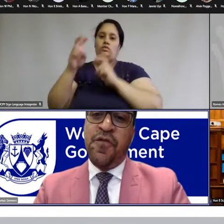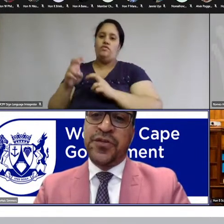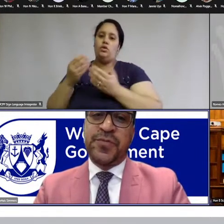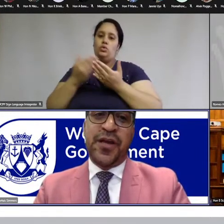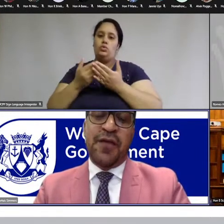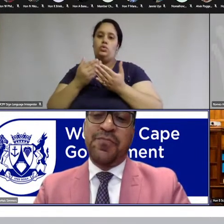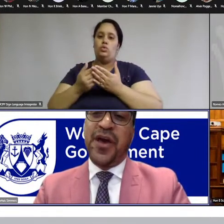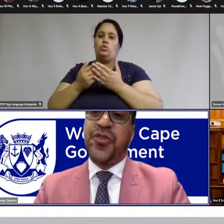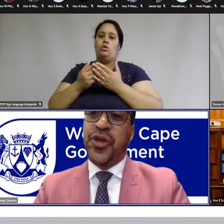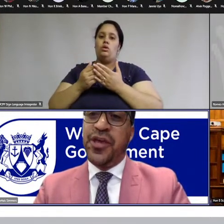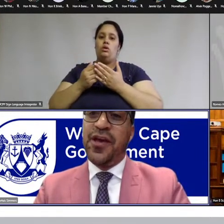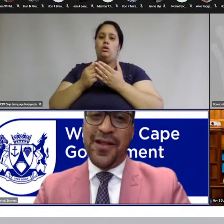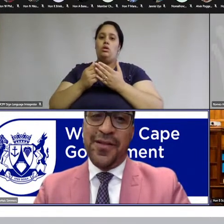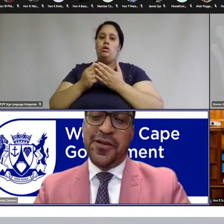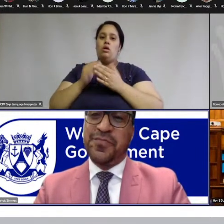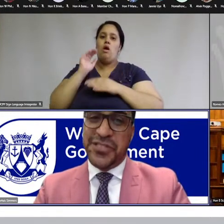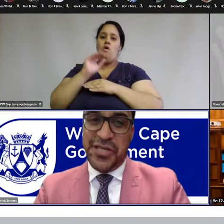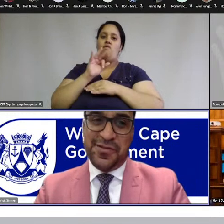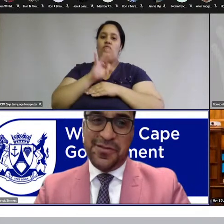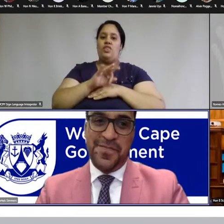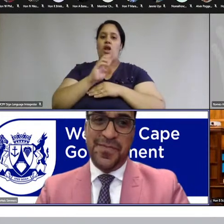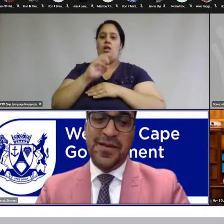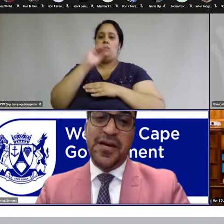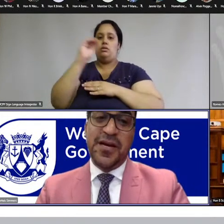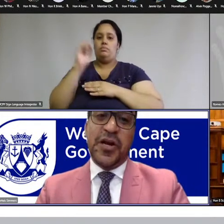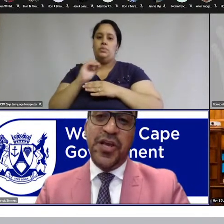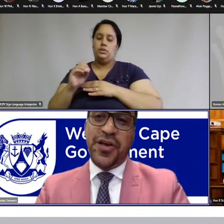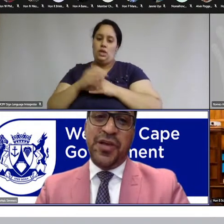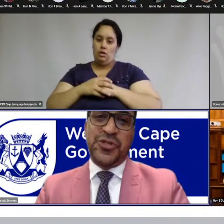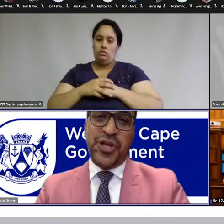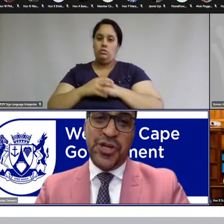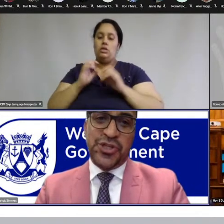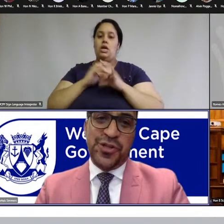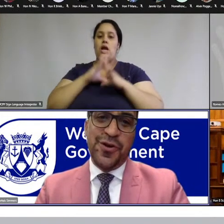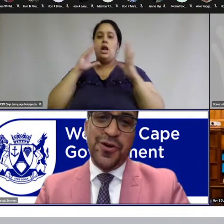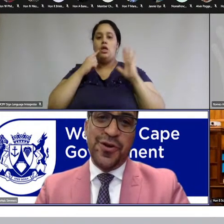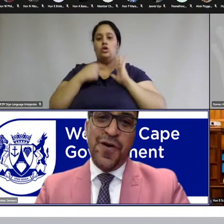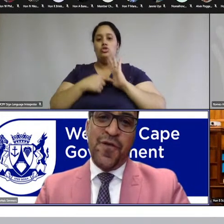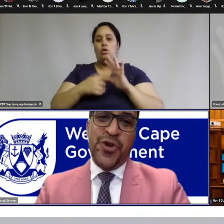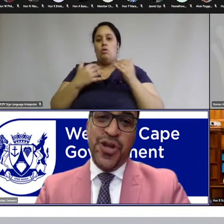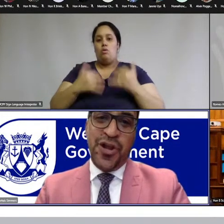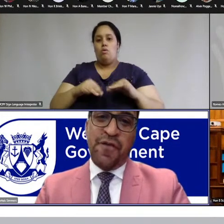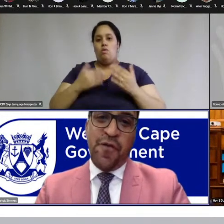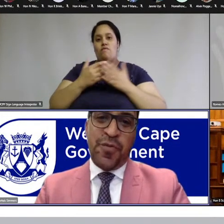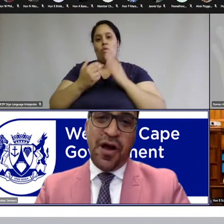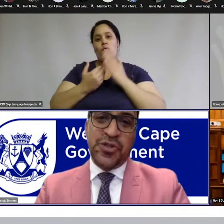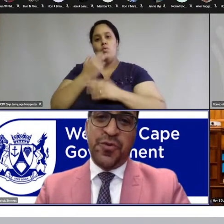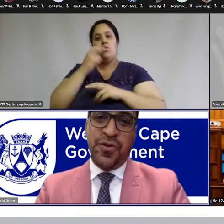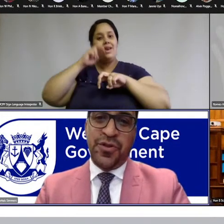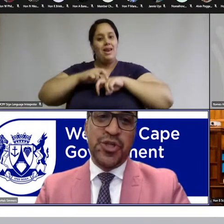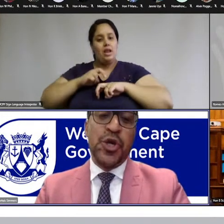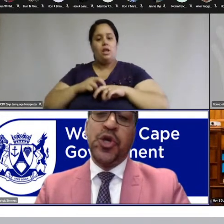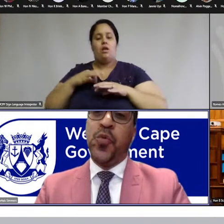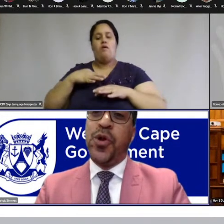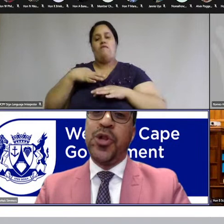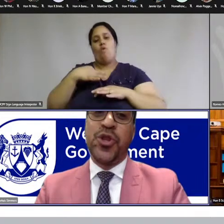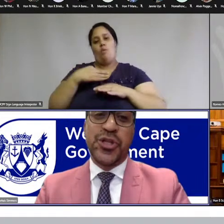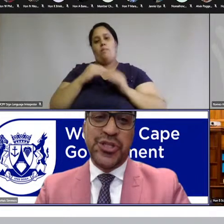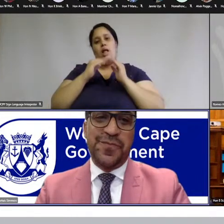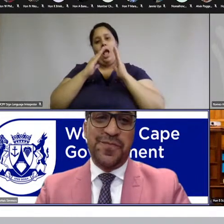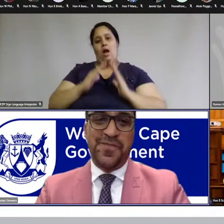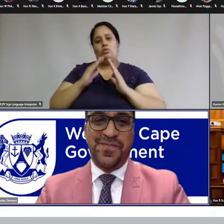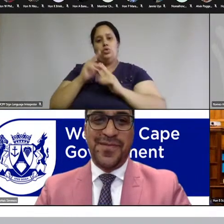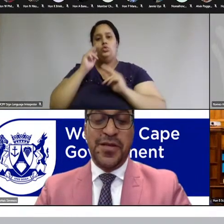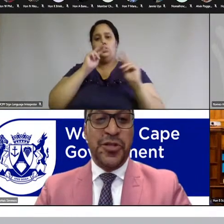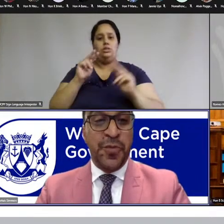has been oversubscribed by 300%. A clearer demonstration for the need of affordable housing opportunities you will not